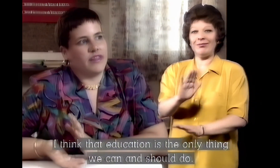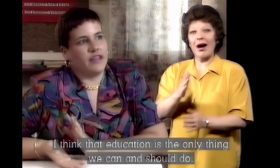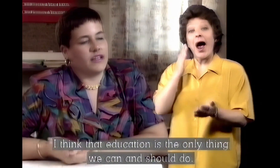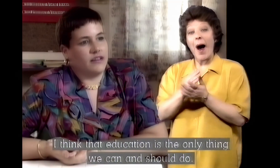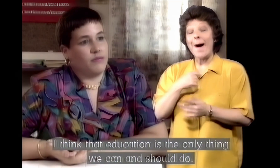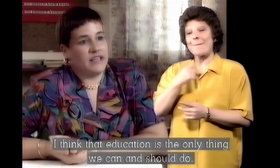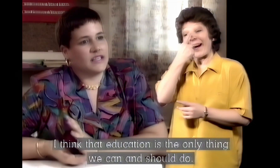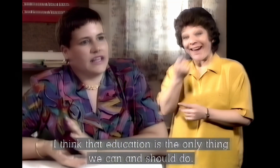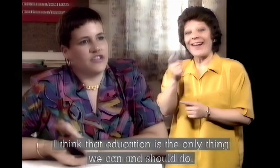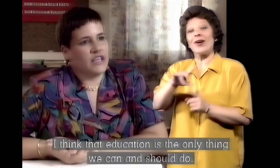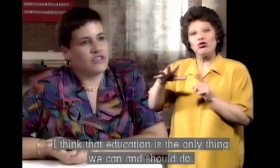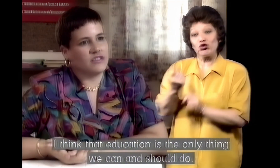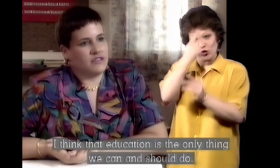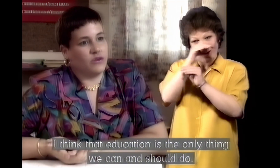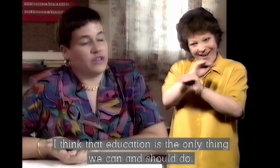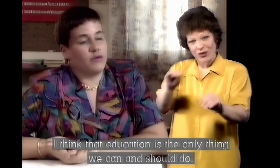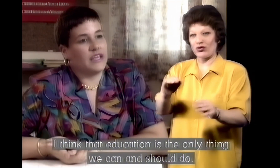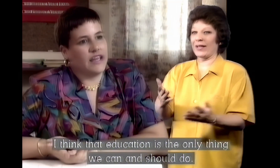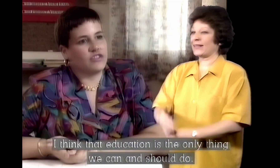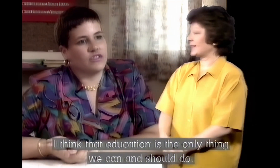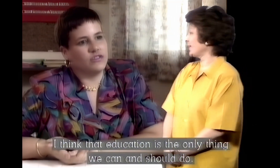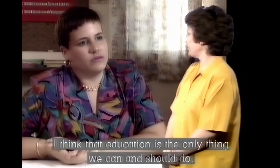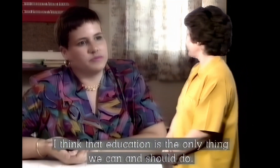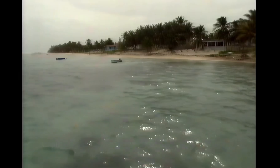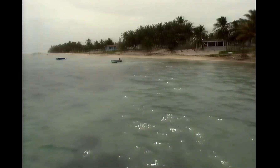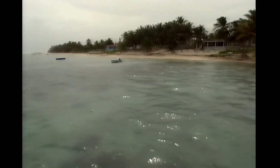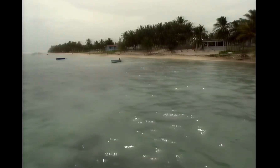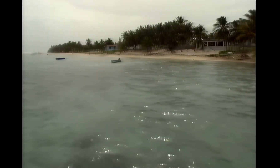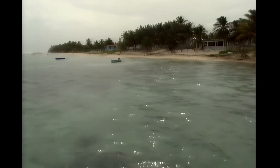think that basically education is the only thing we can and should do.